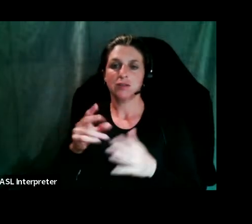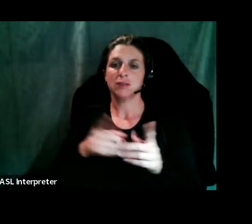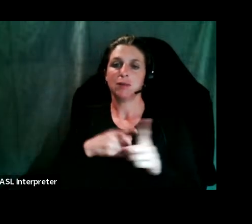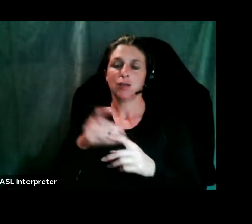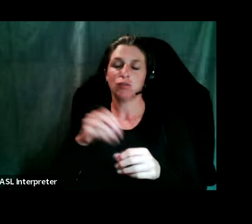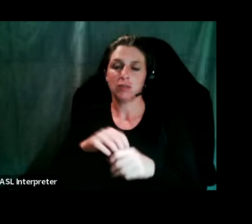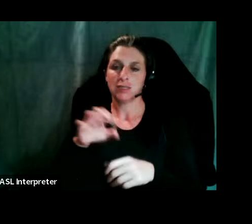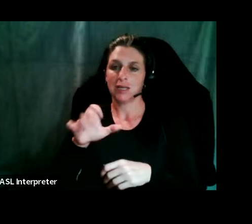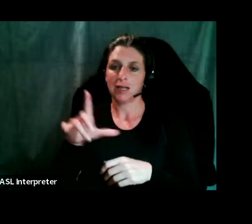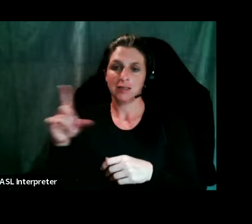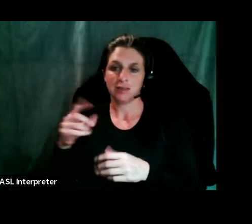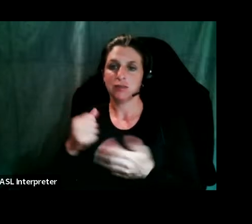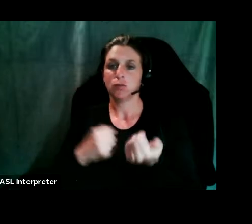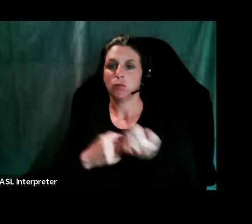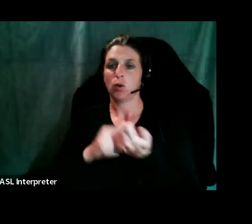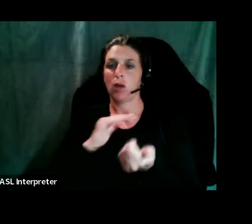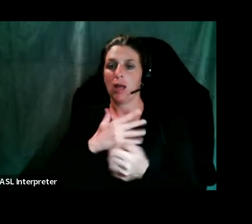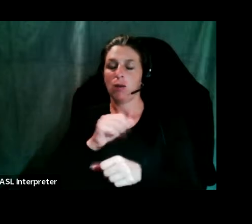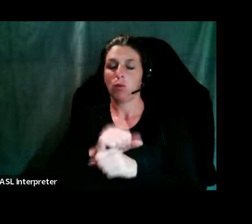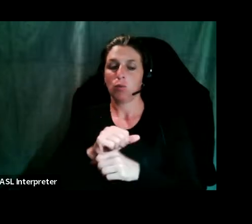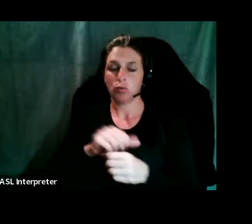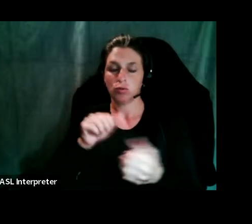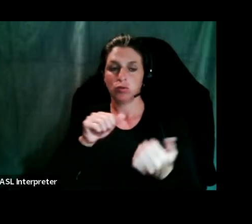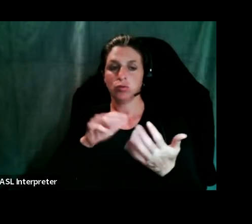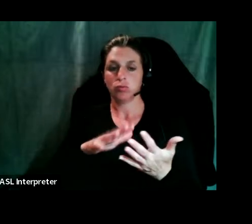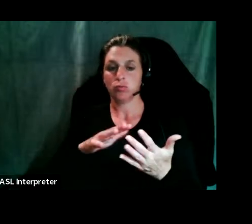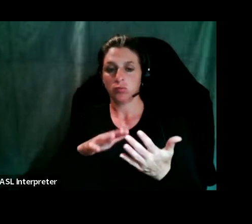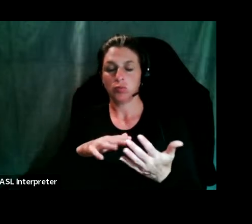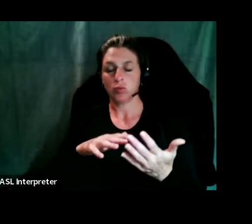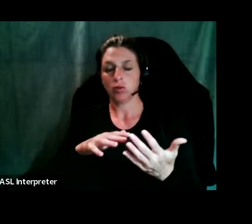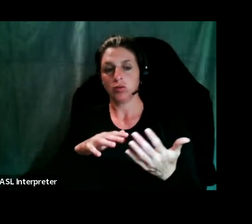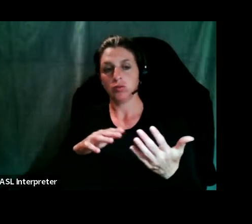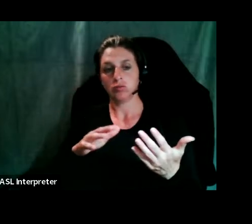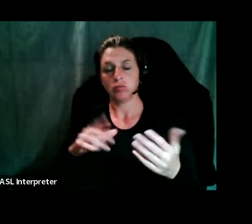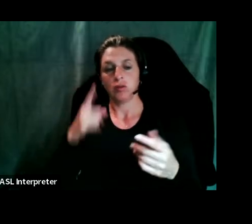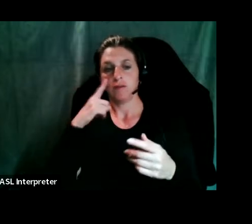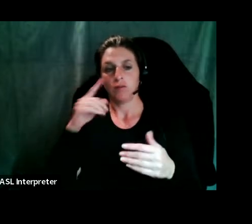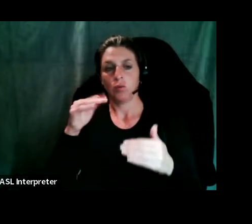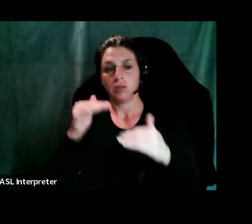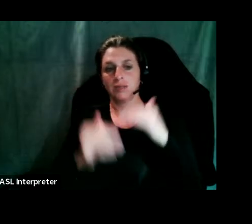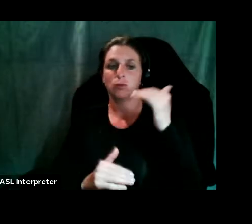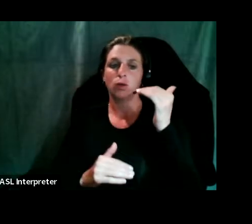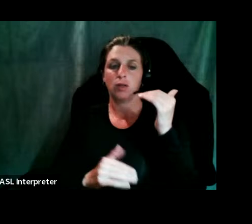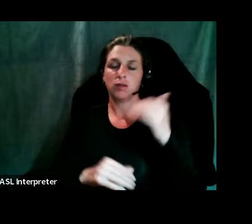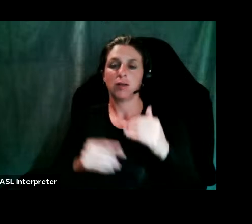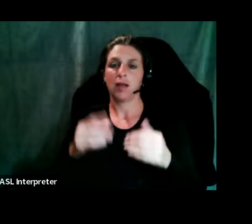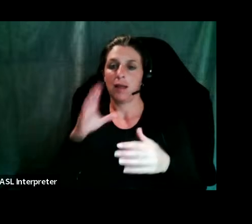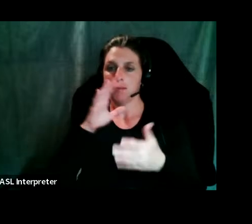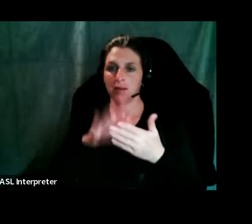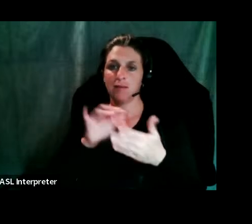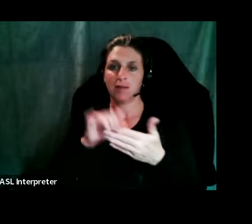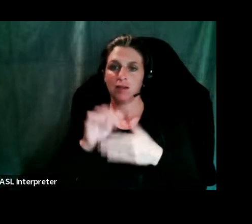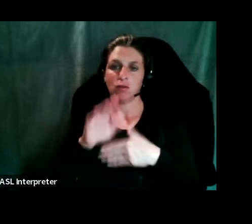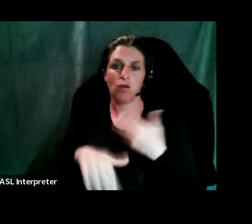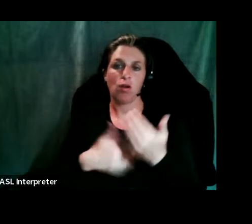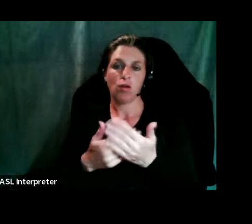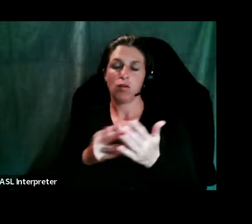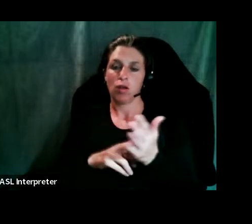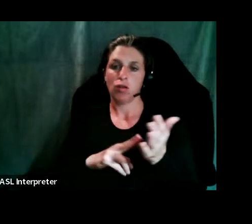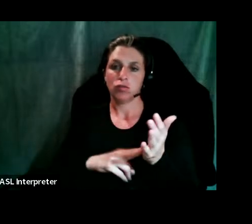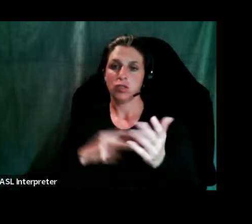in ELD, supporting our work around addressing the disproportionality. So believe that's all the contracts that we have on this. We kind of do